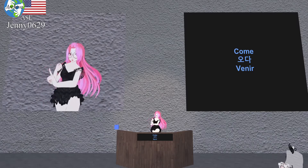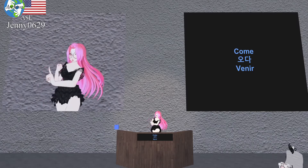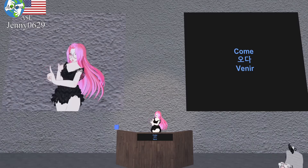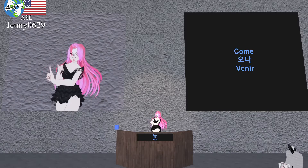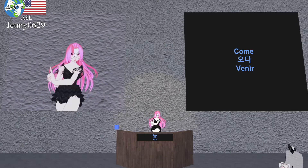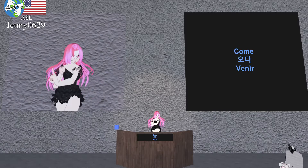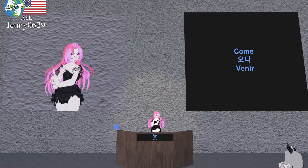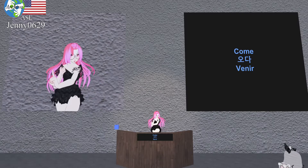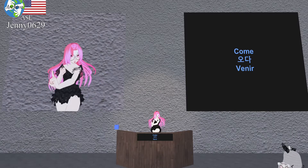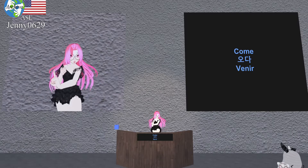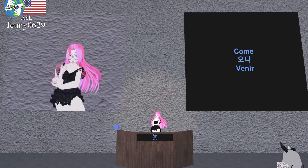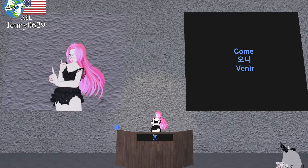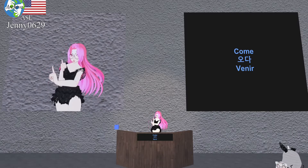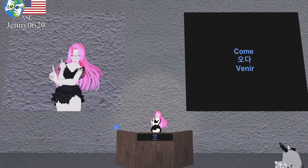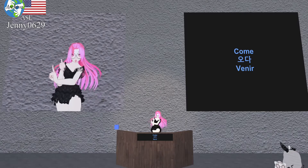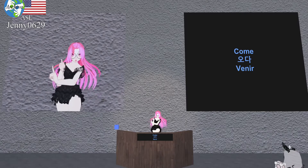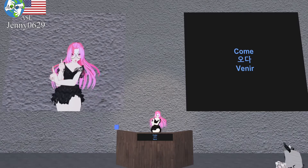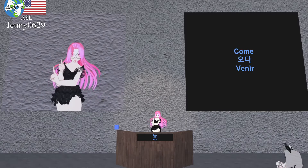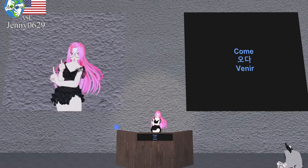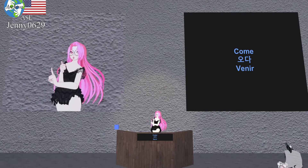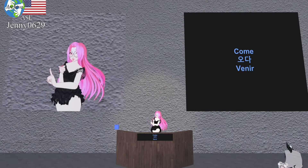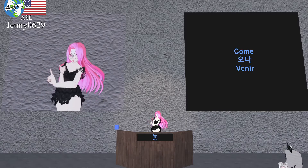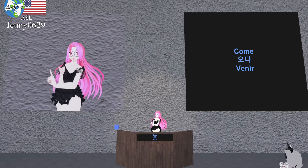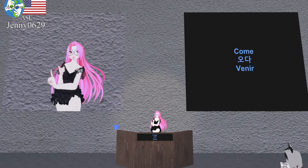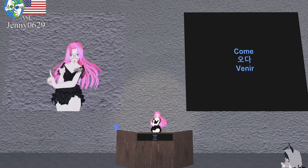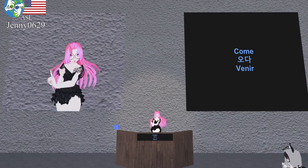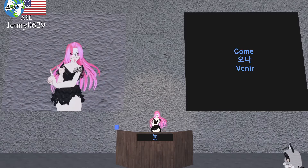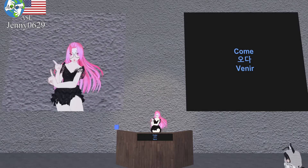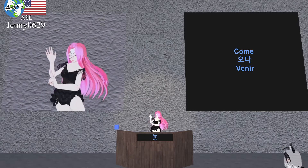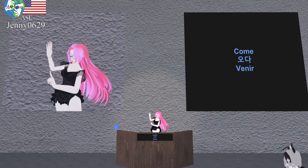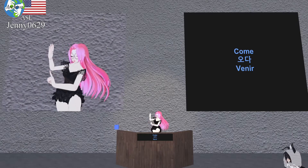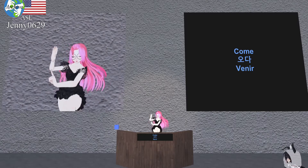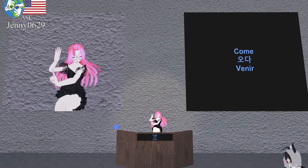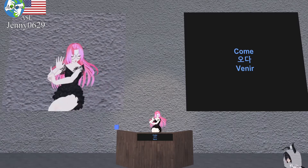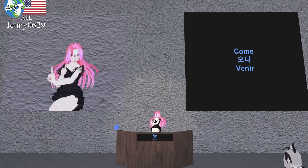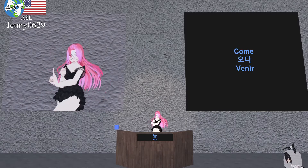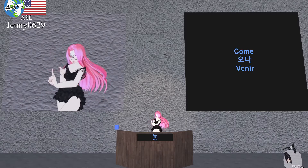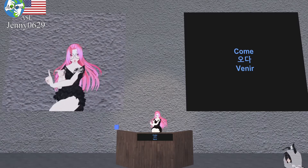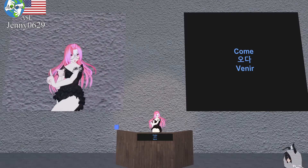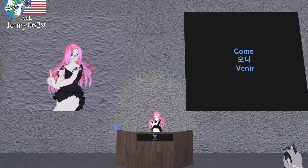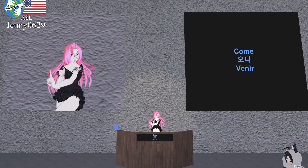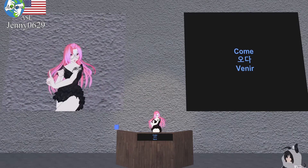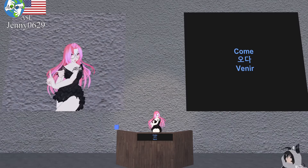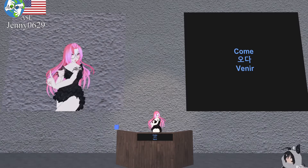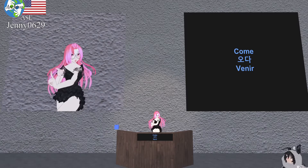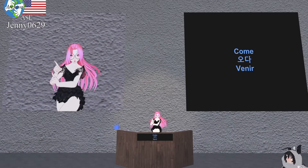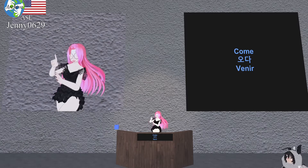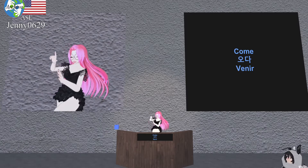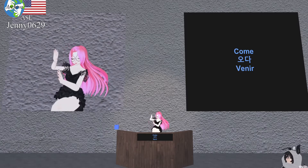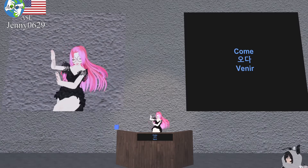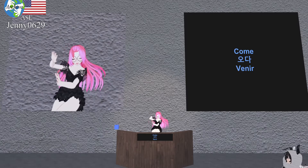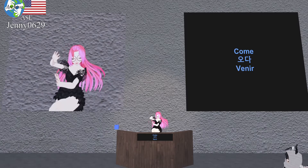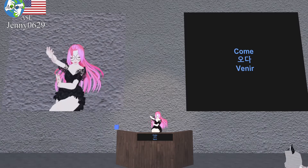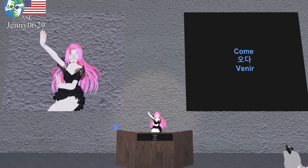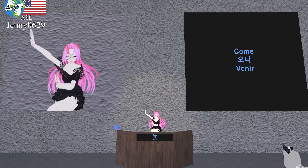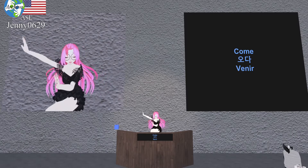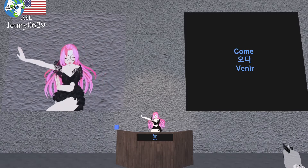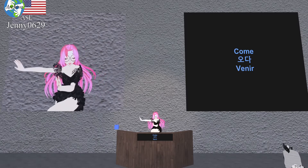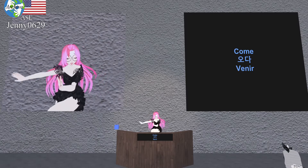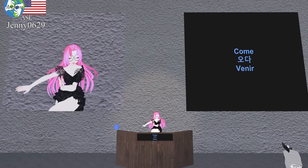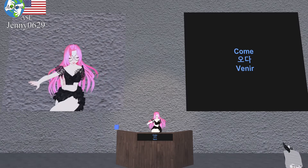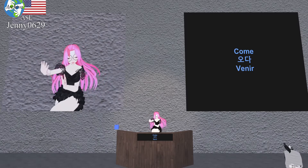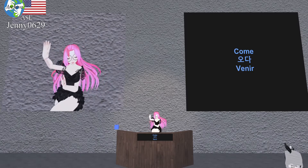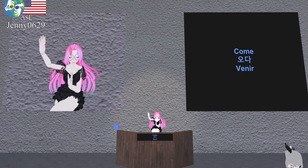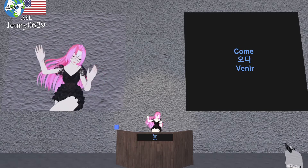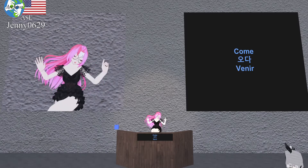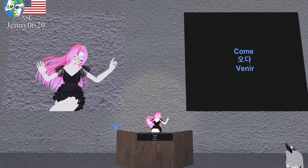name, and then yes, you could point either like this or like this. You're gonna say, this person is Crow, and so this means that this